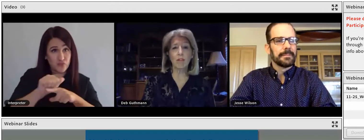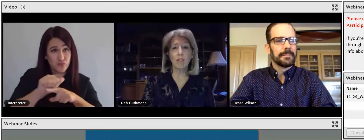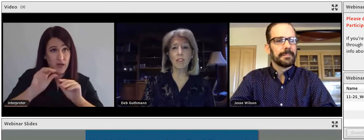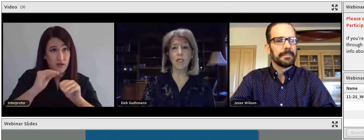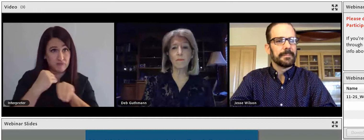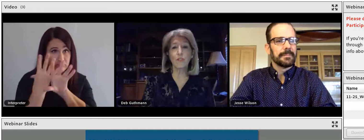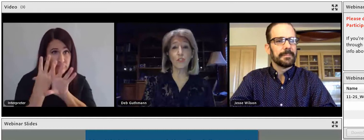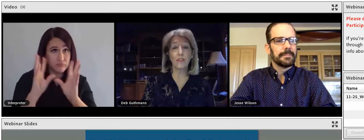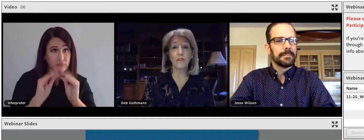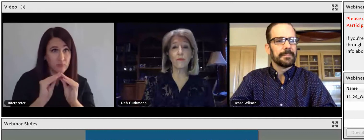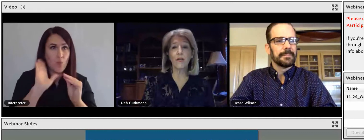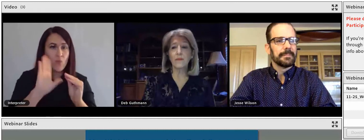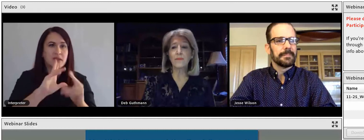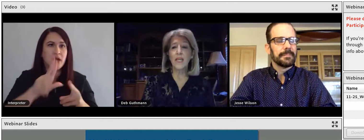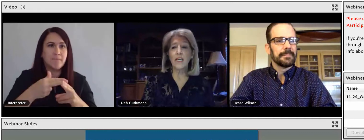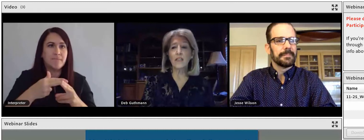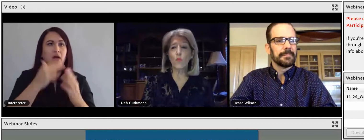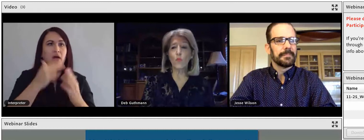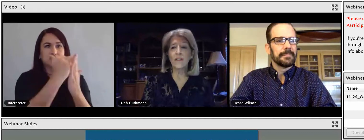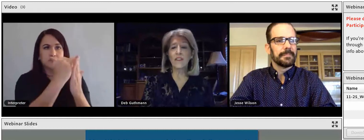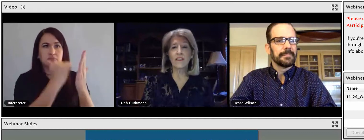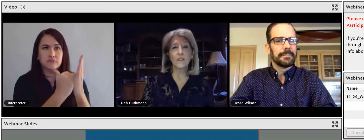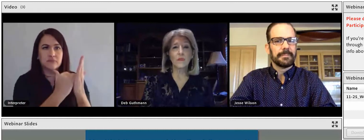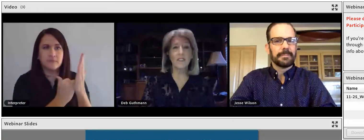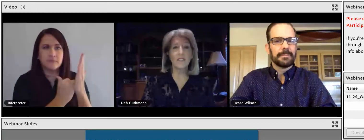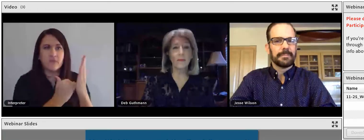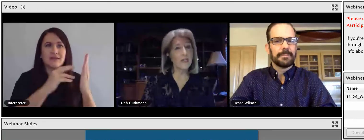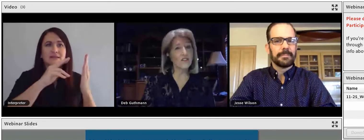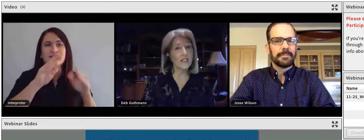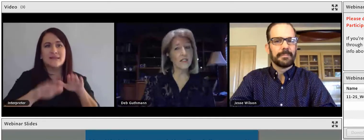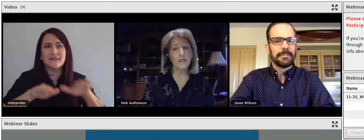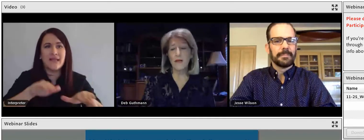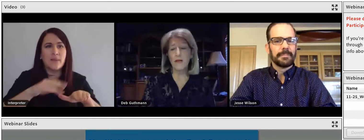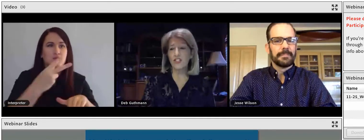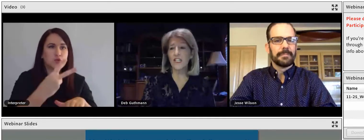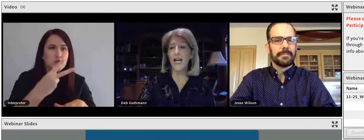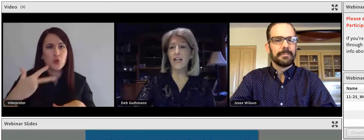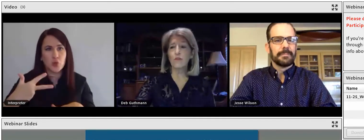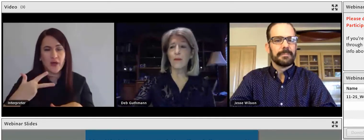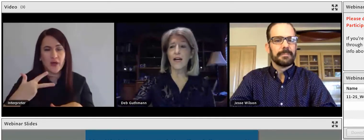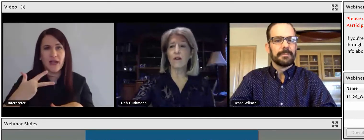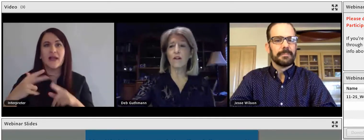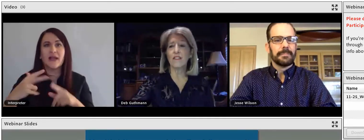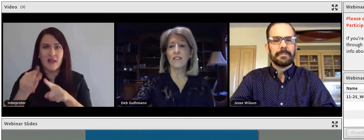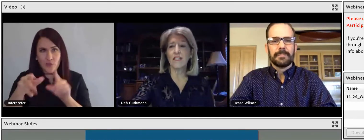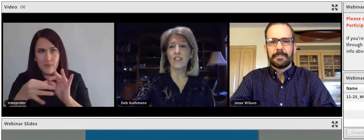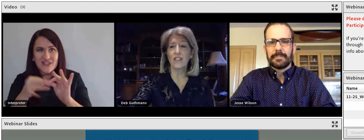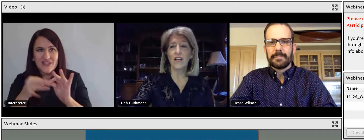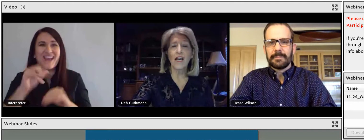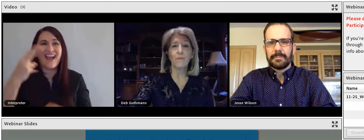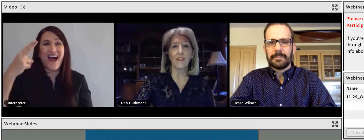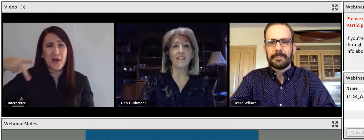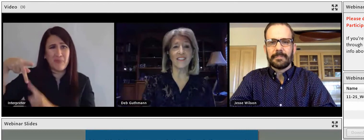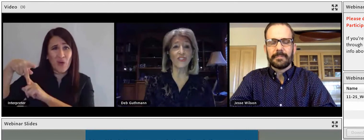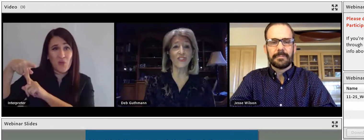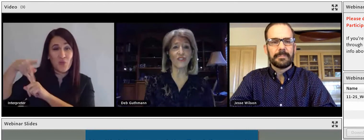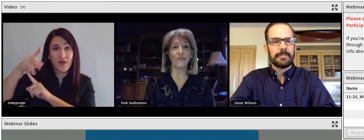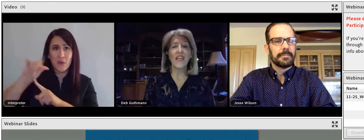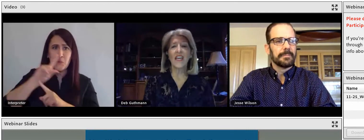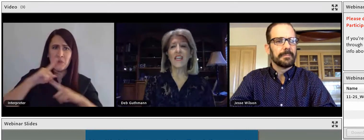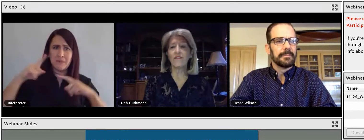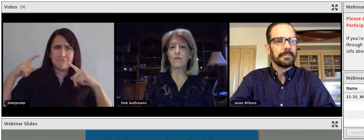bit about step 2 and 3. And one of the things with step 3, as Jessie was mentioning, higher power is such a